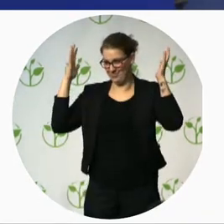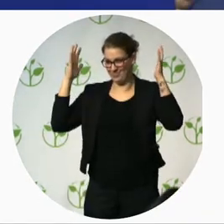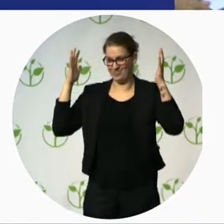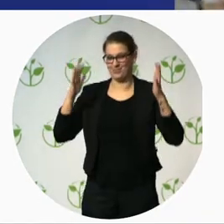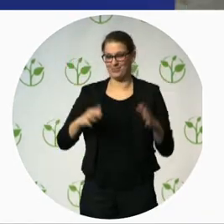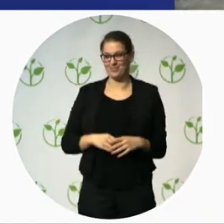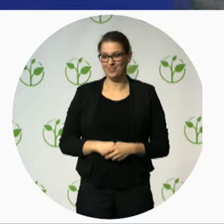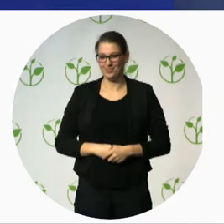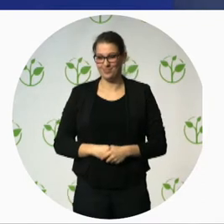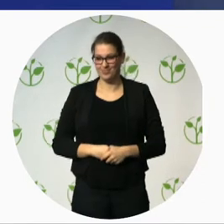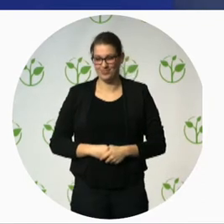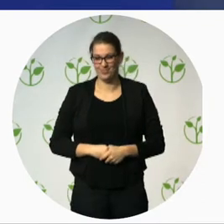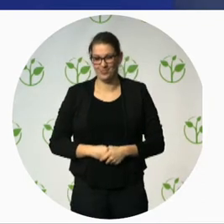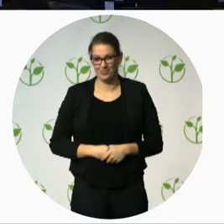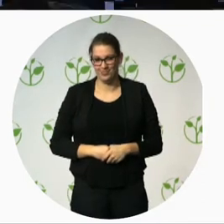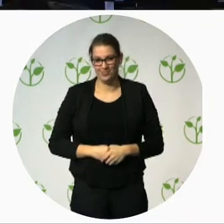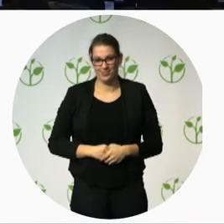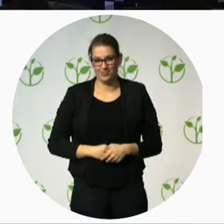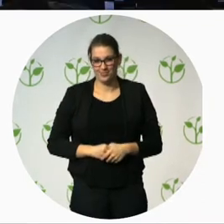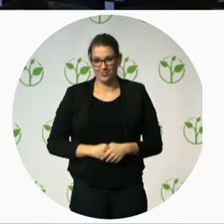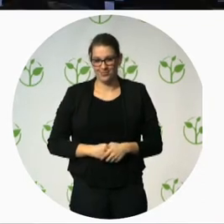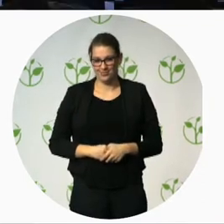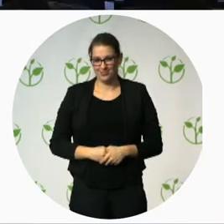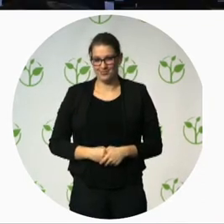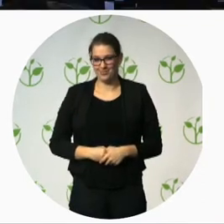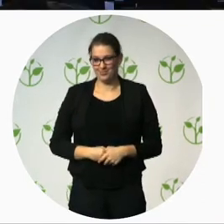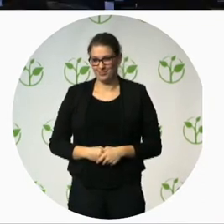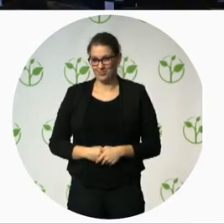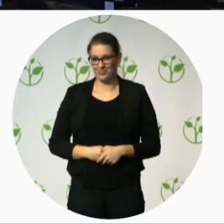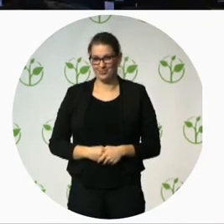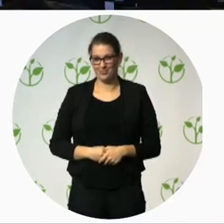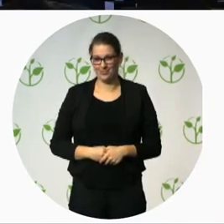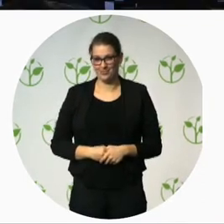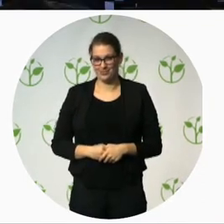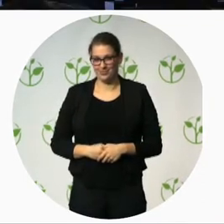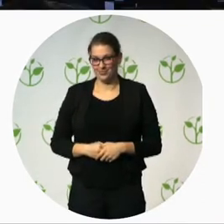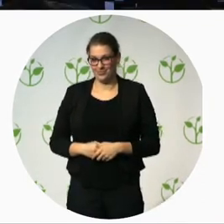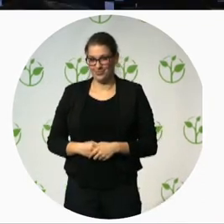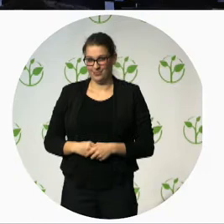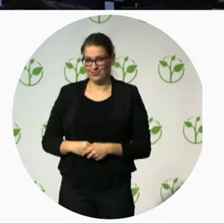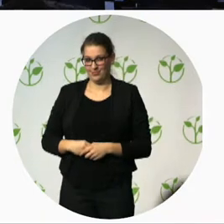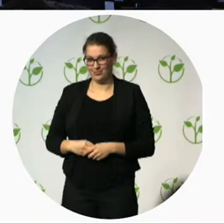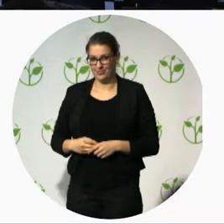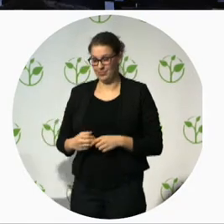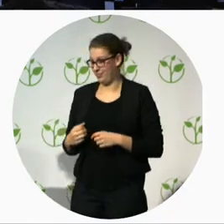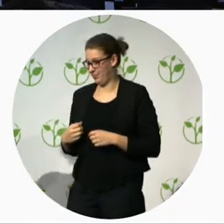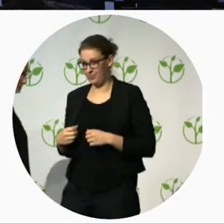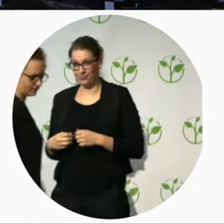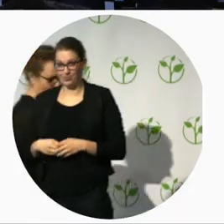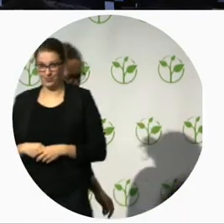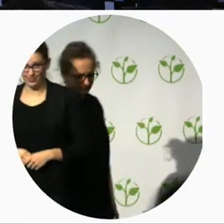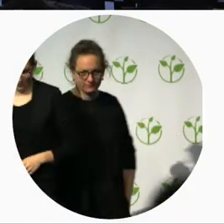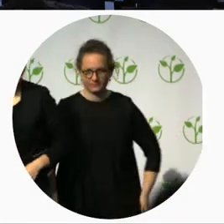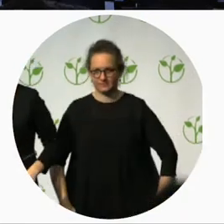That was under time. And also, can I just say, I owe you a huge apology. This is the flu getting to my head. I didn't even give you a